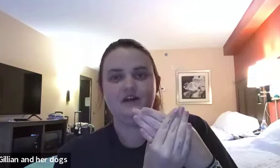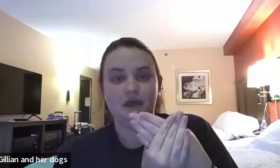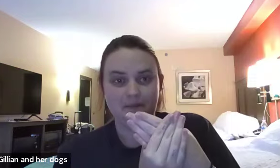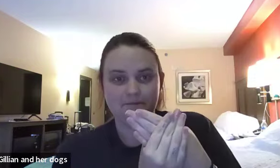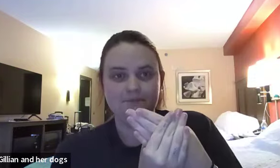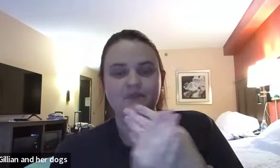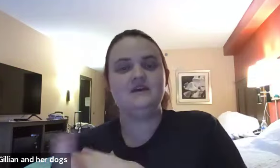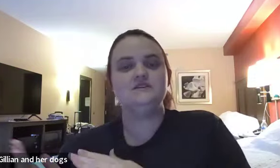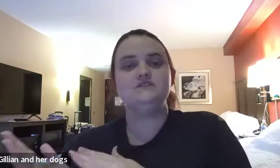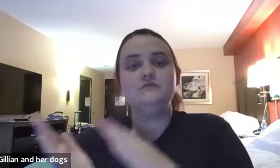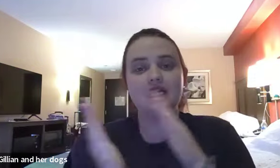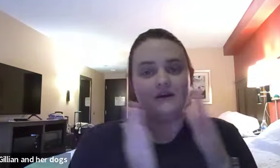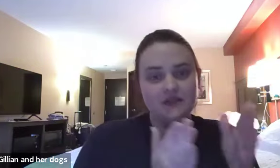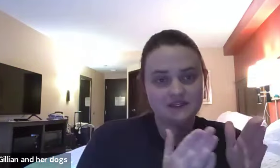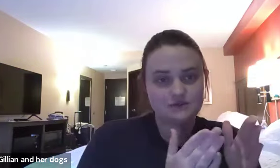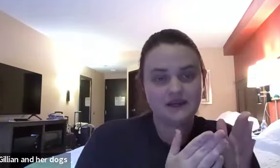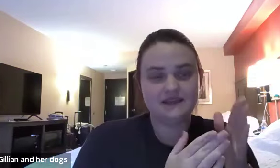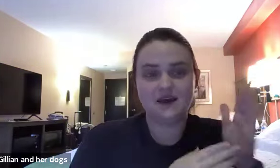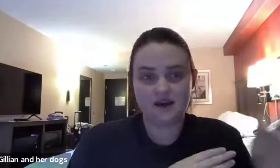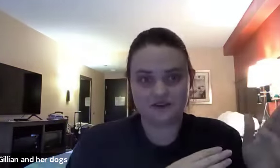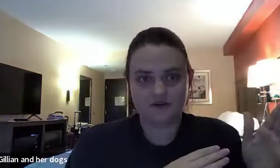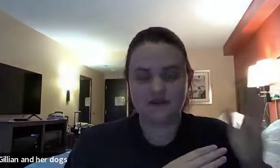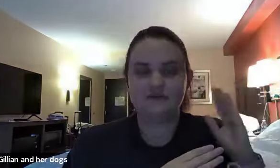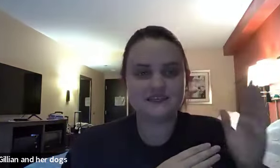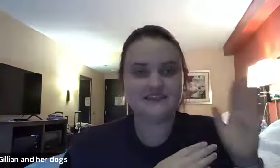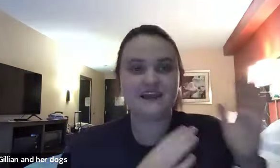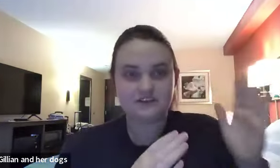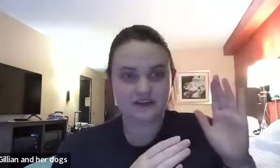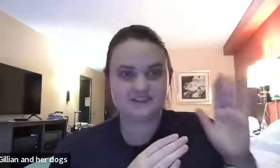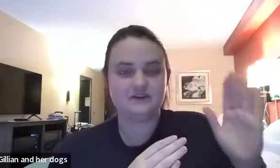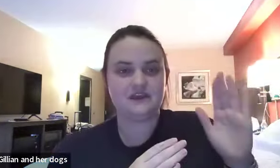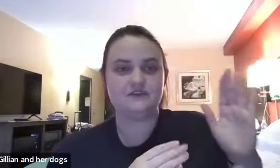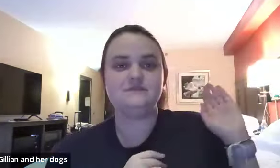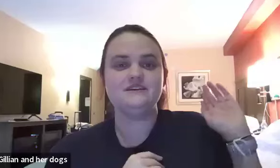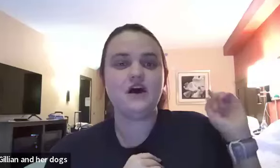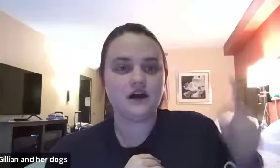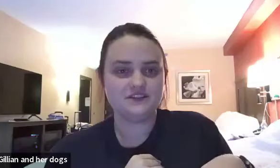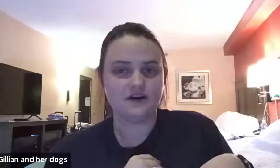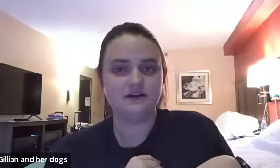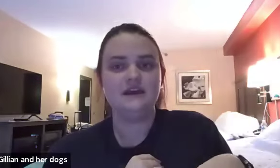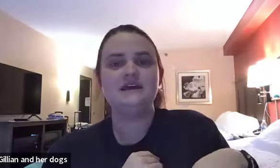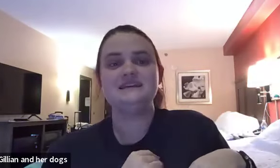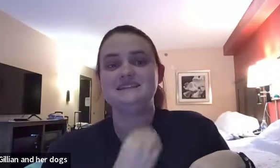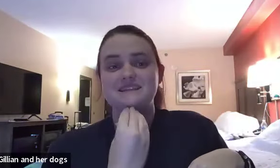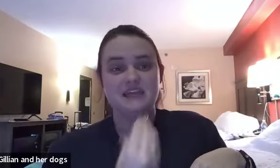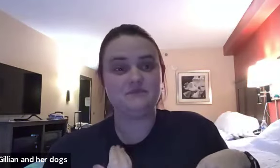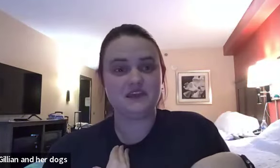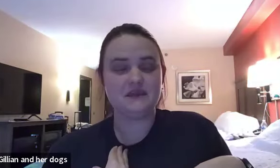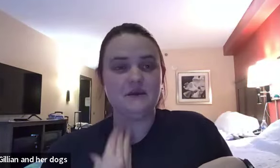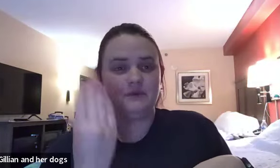Okay. So now the next one is hot dog. And the reason I said hot dog has to go together is because hot dog is the same thing, but